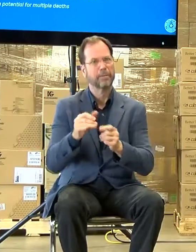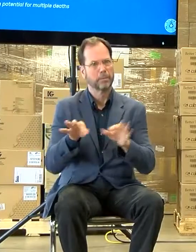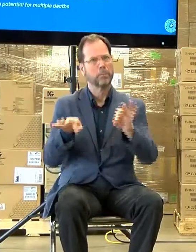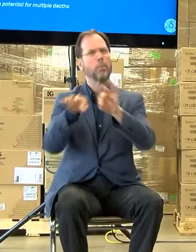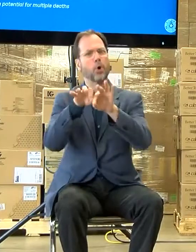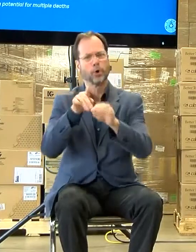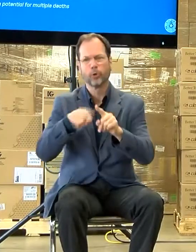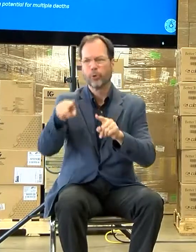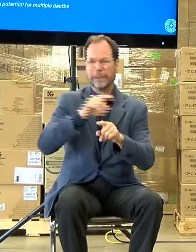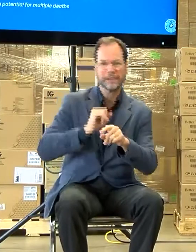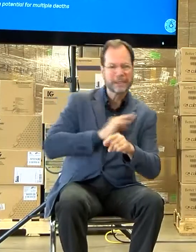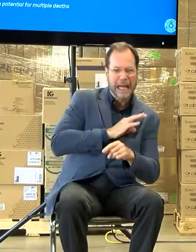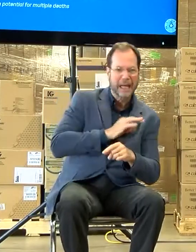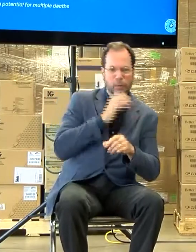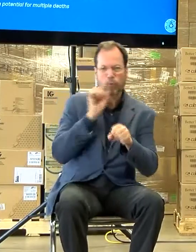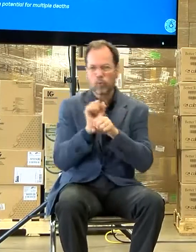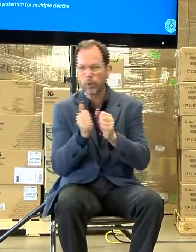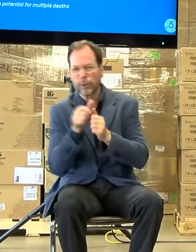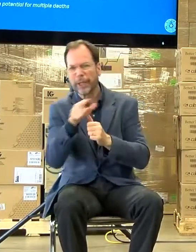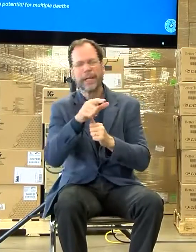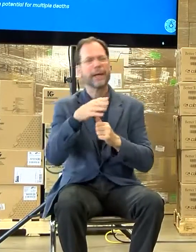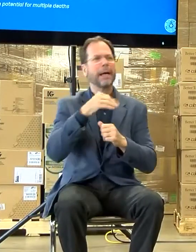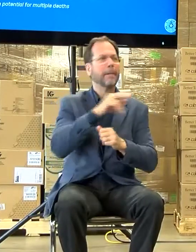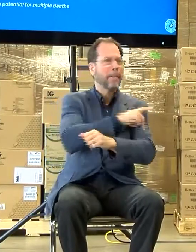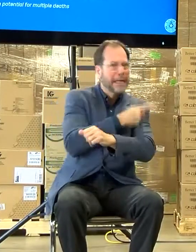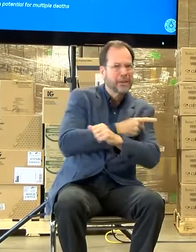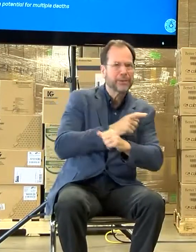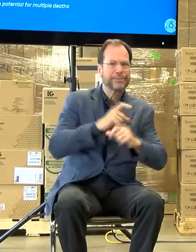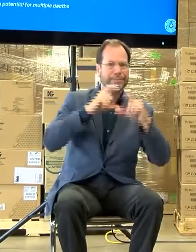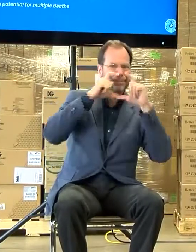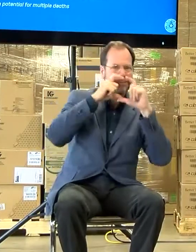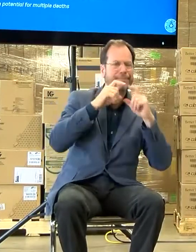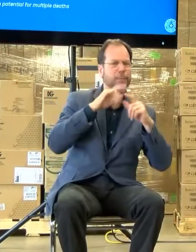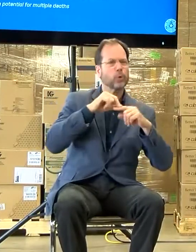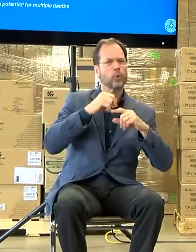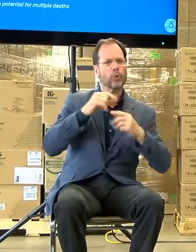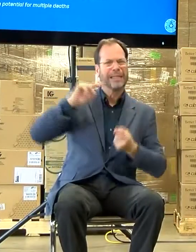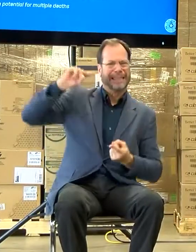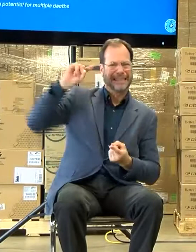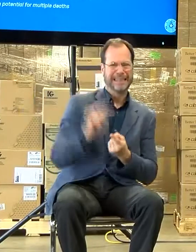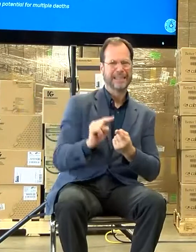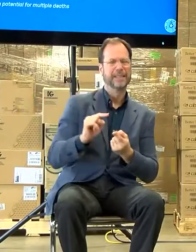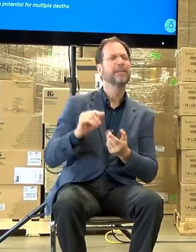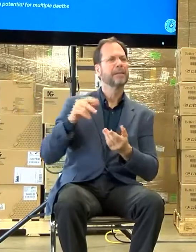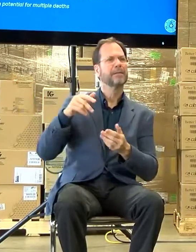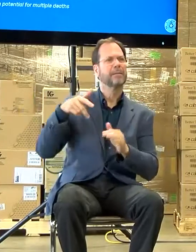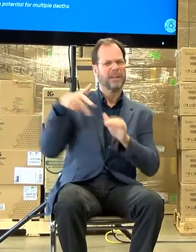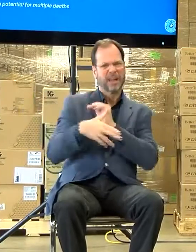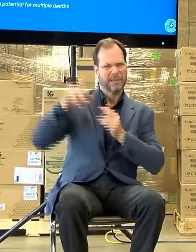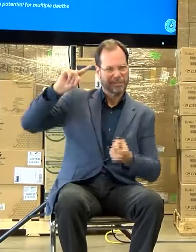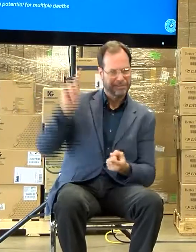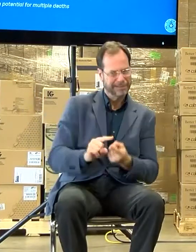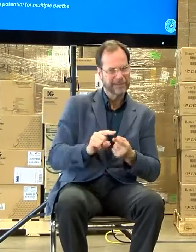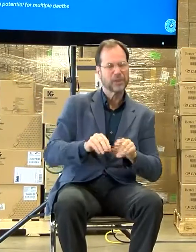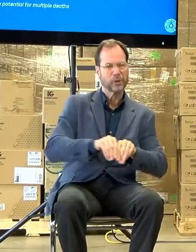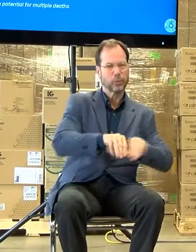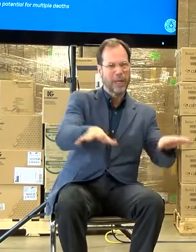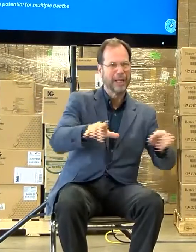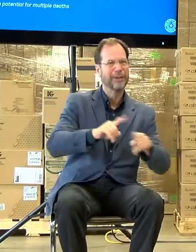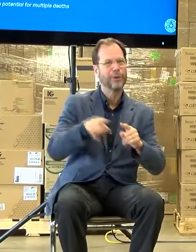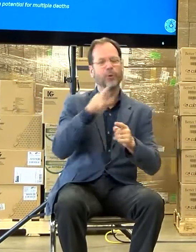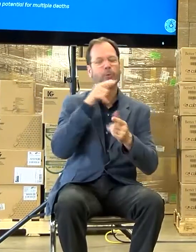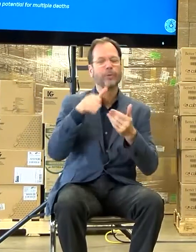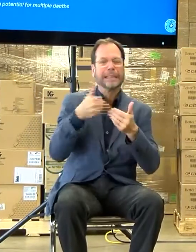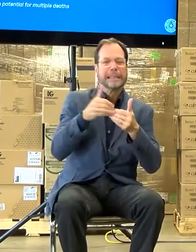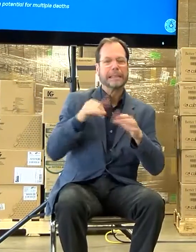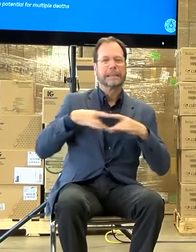those staff and also to help mask patients in order to curtail the spread of COVID-19 to those vulnerable populations.